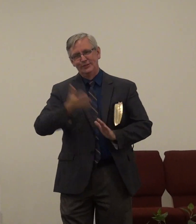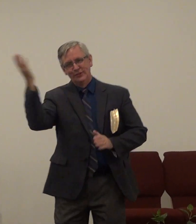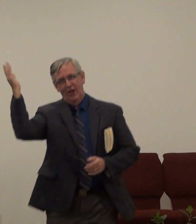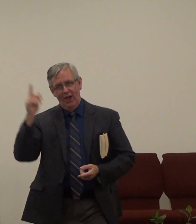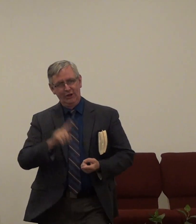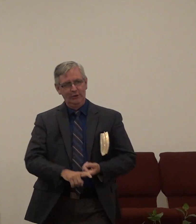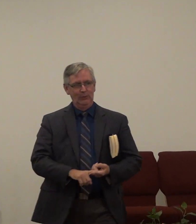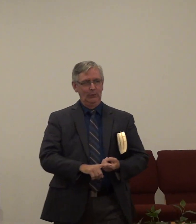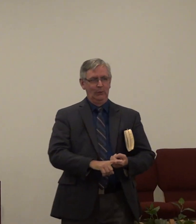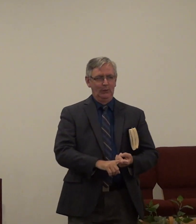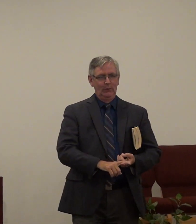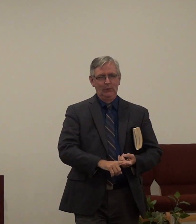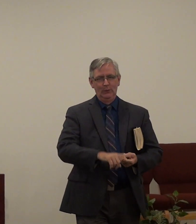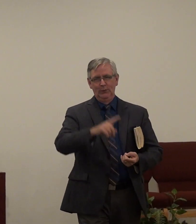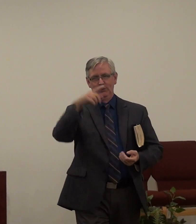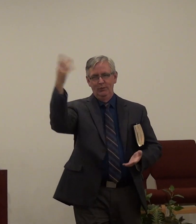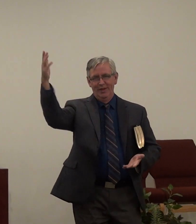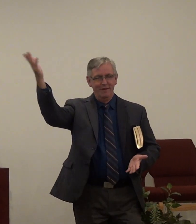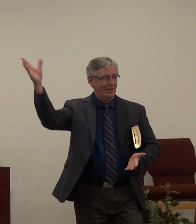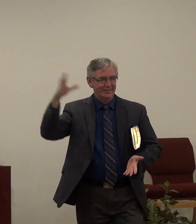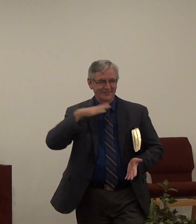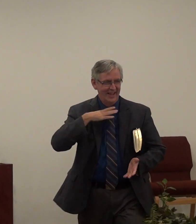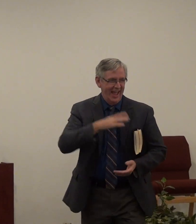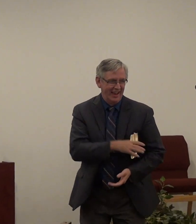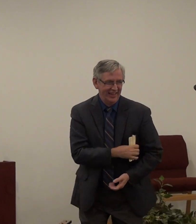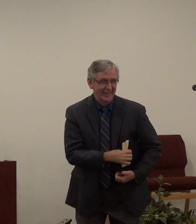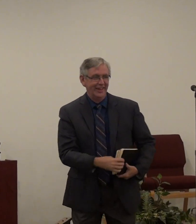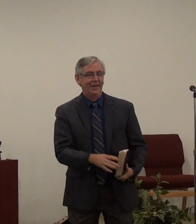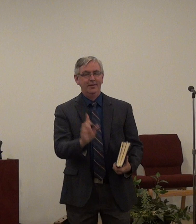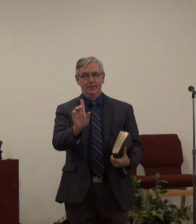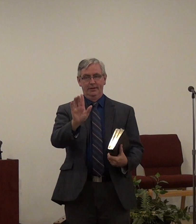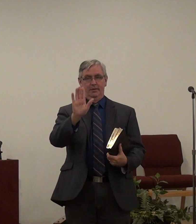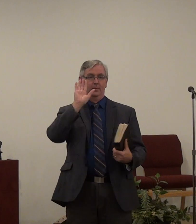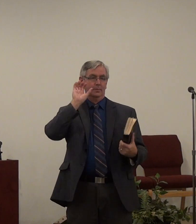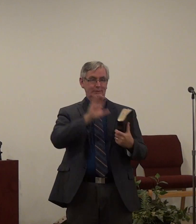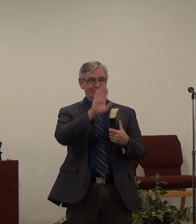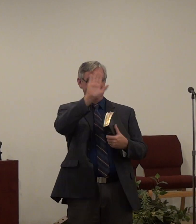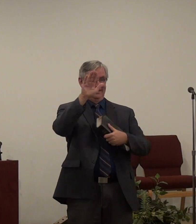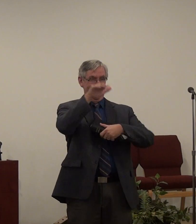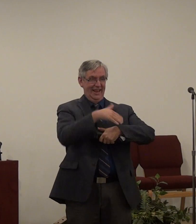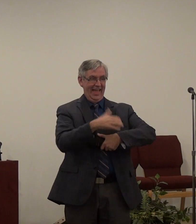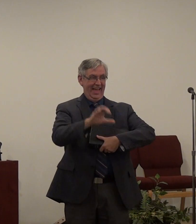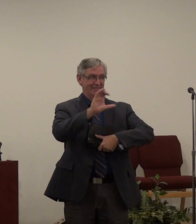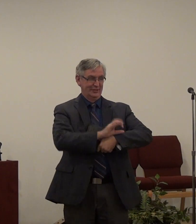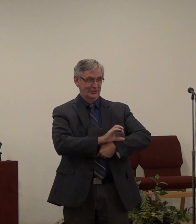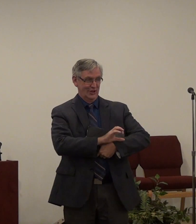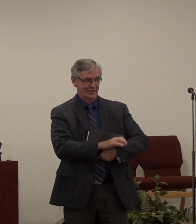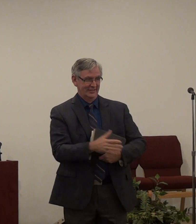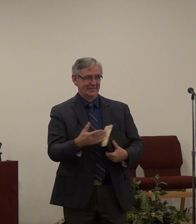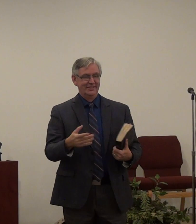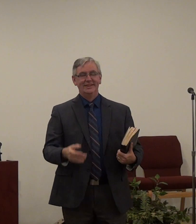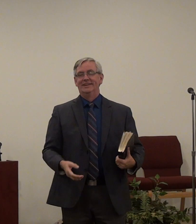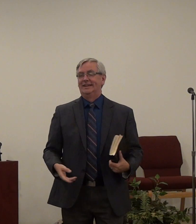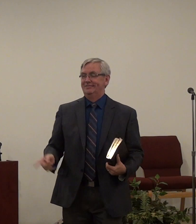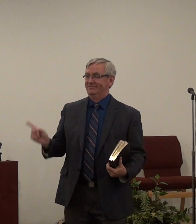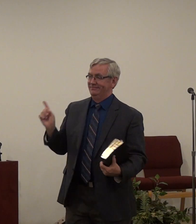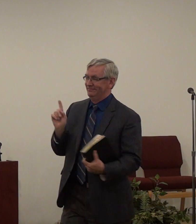night after church. Your pastor's not here tonight. He's out of town. But picture with me, it's Sunday night